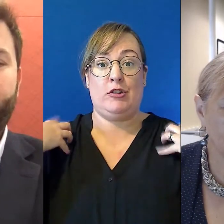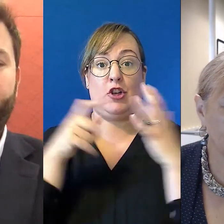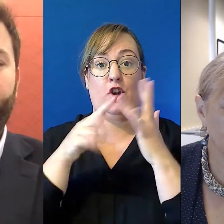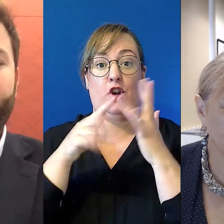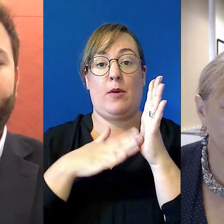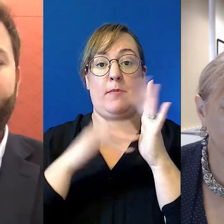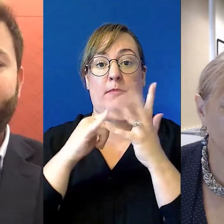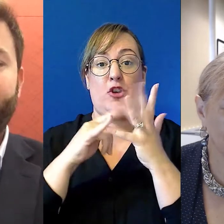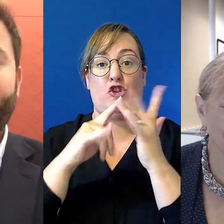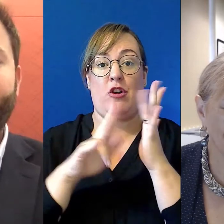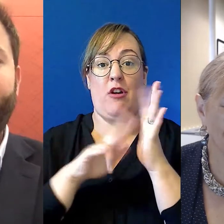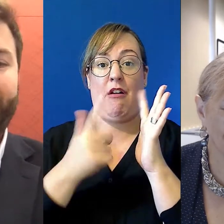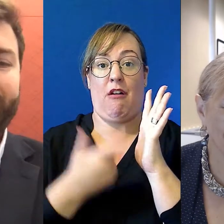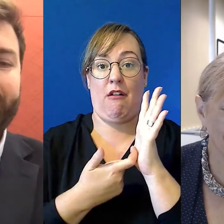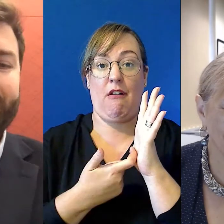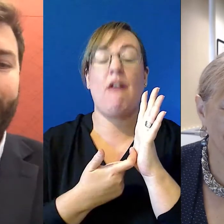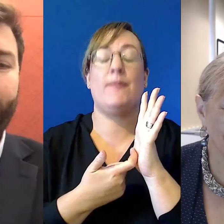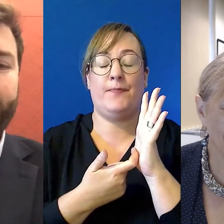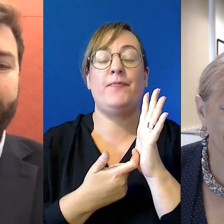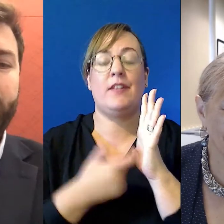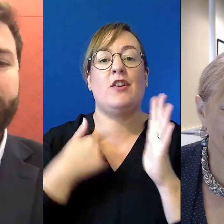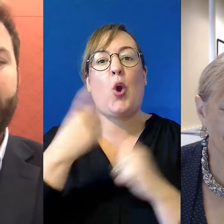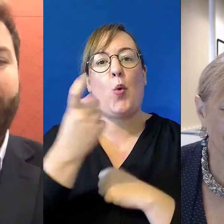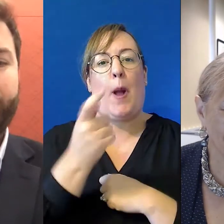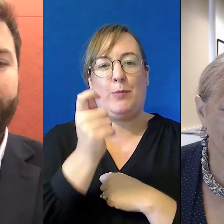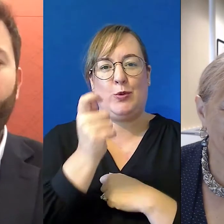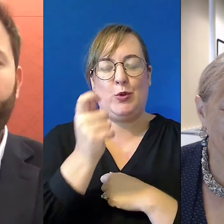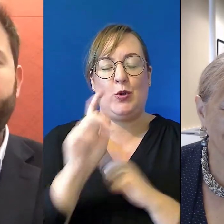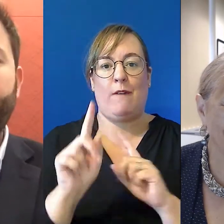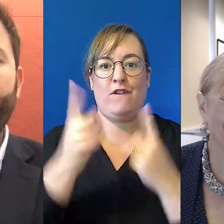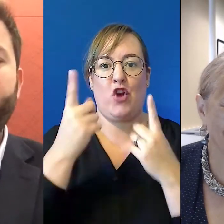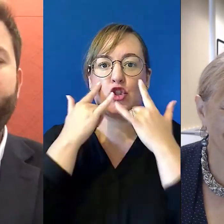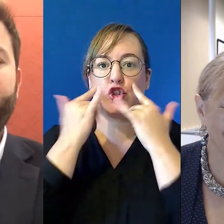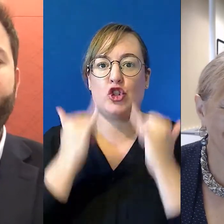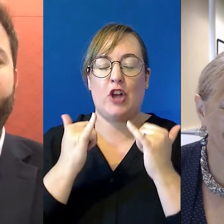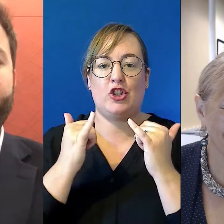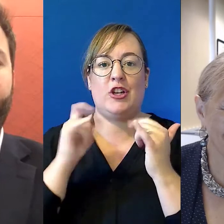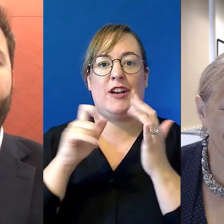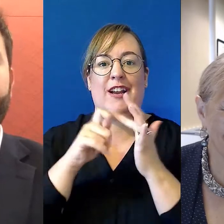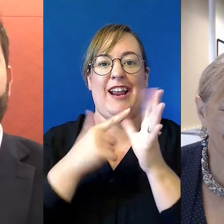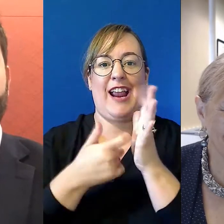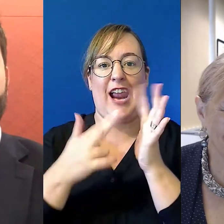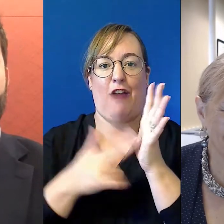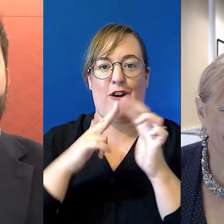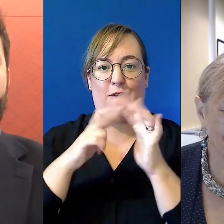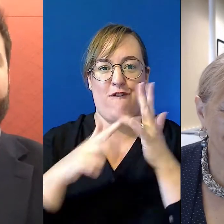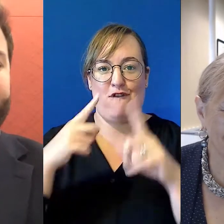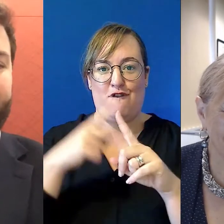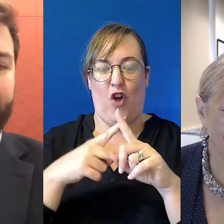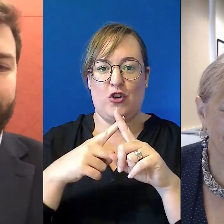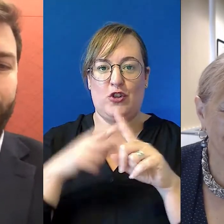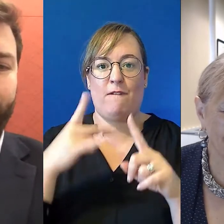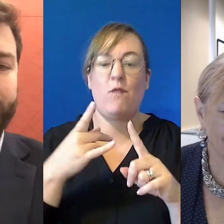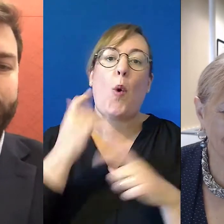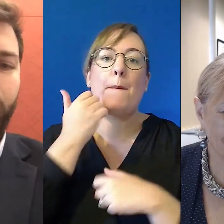us shortly. Let's instead start with Judge Caren Fox, the Deputy Chief Judge of the Maori